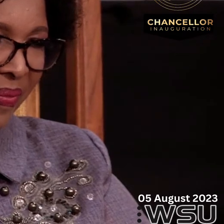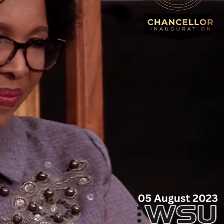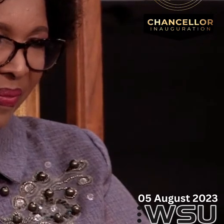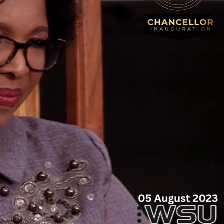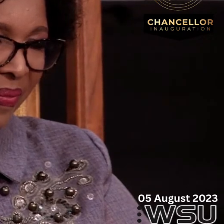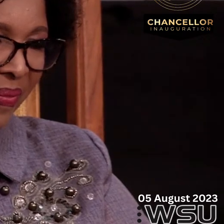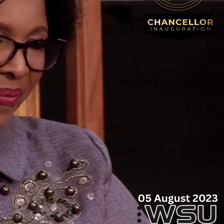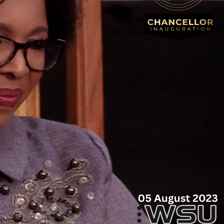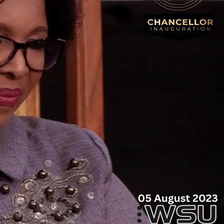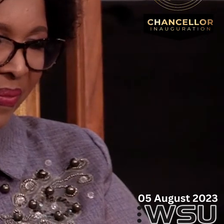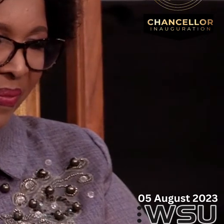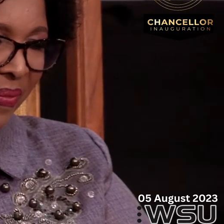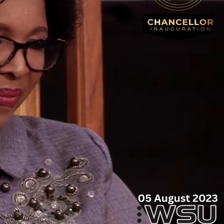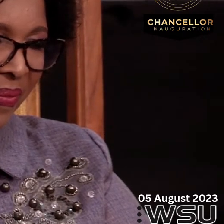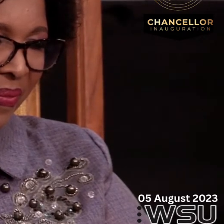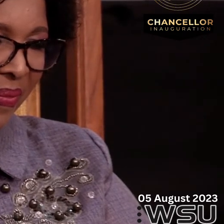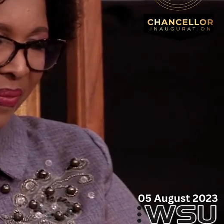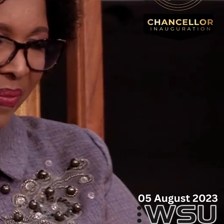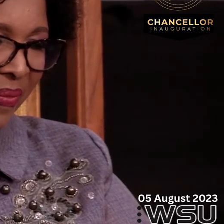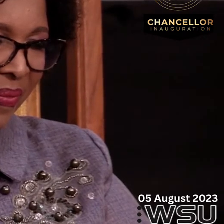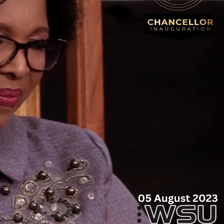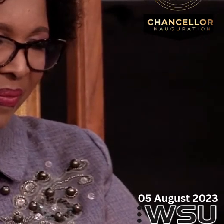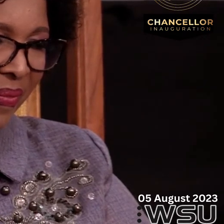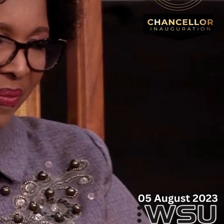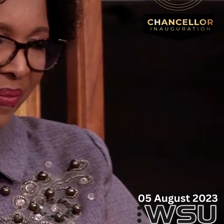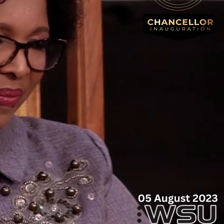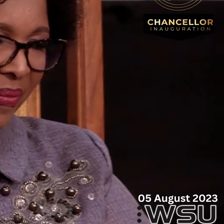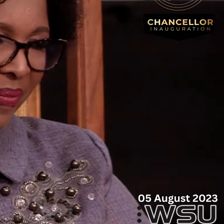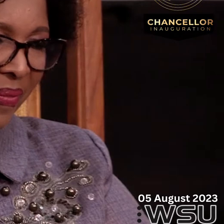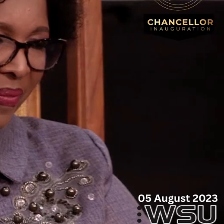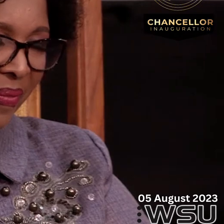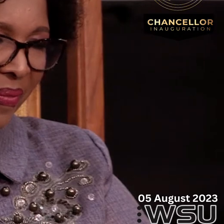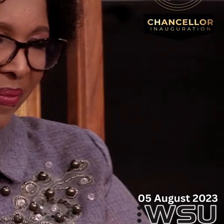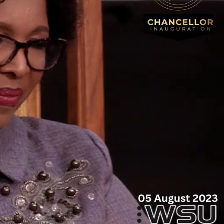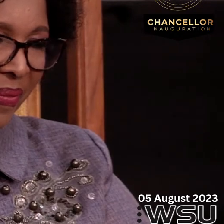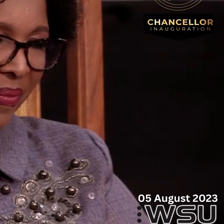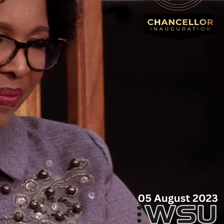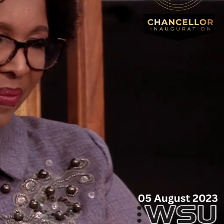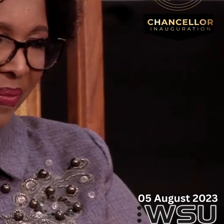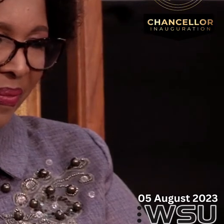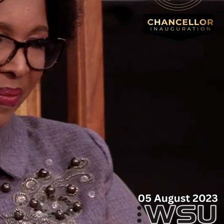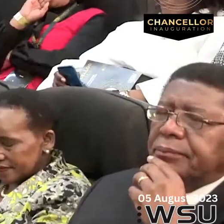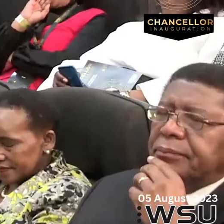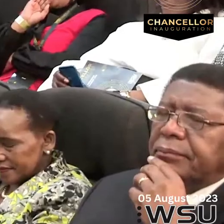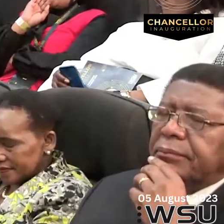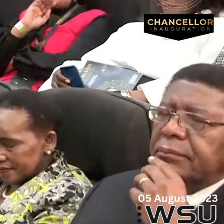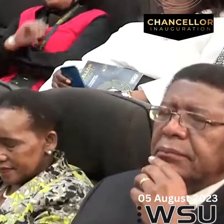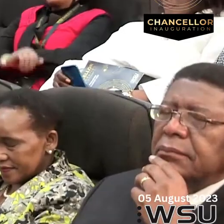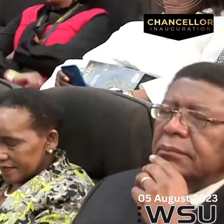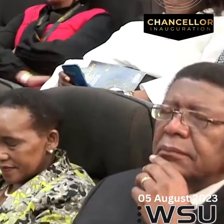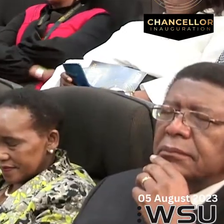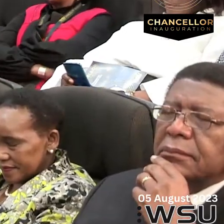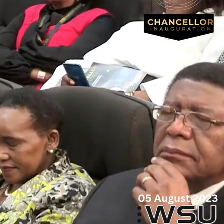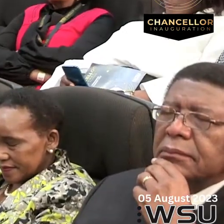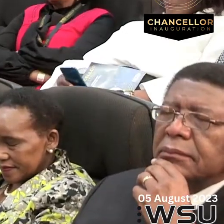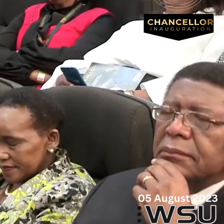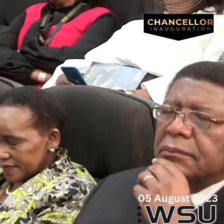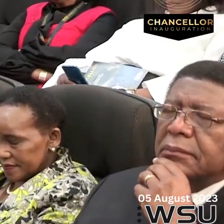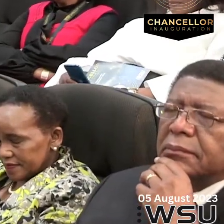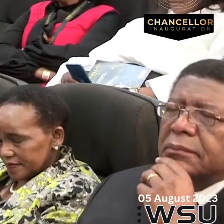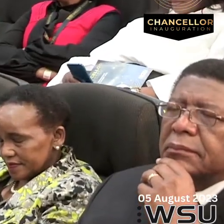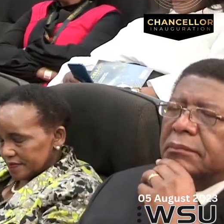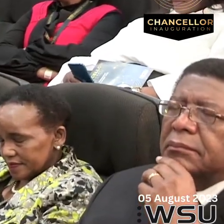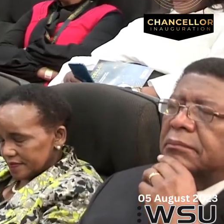hover over this occasion. May those who are going to give words